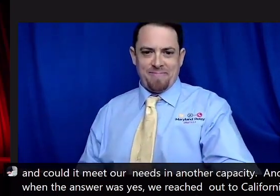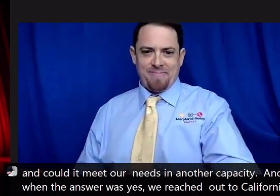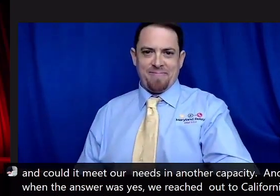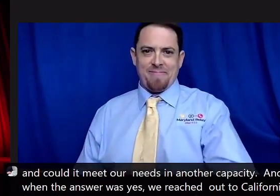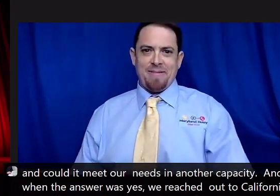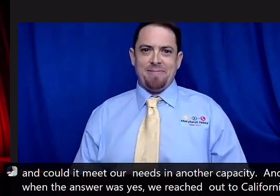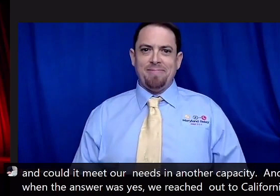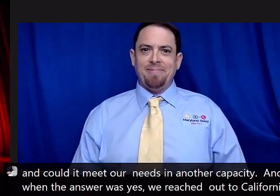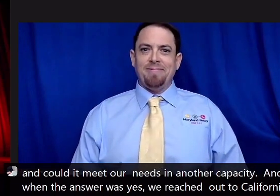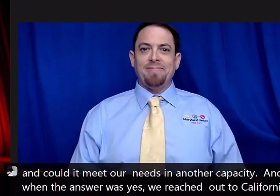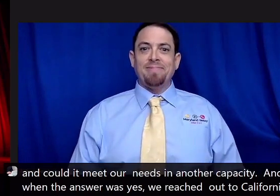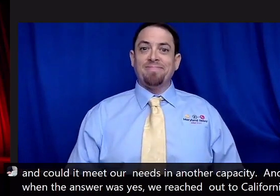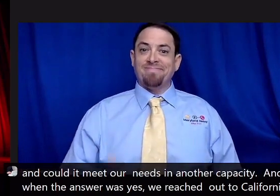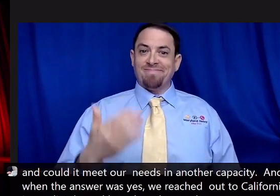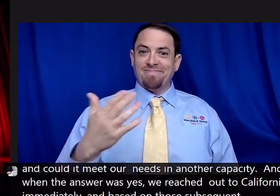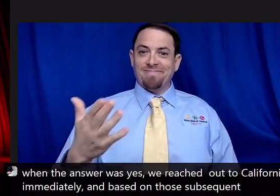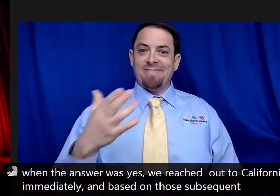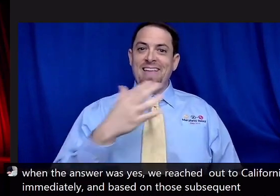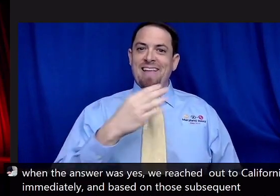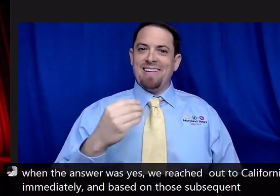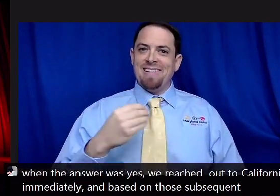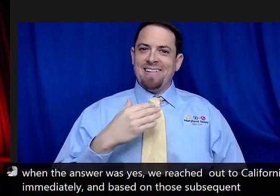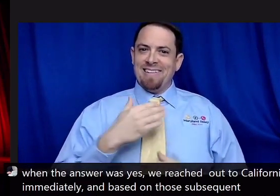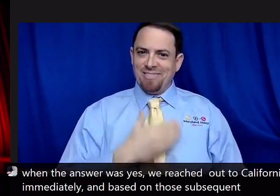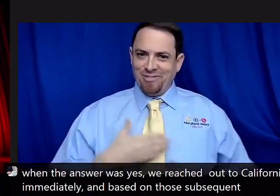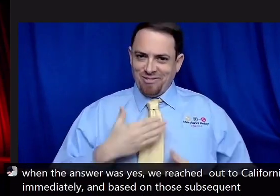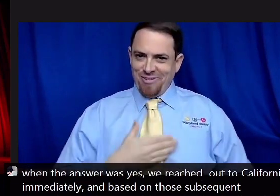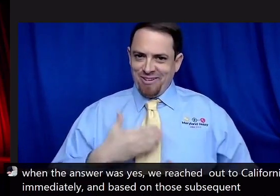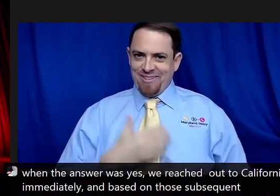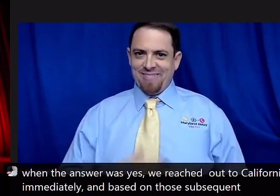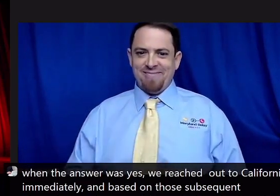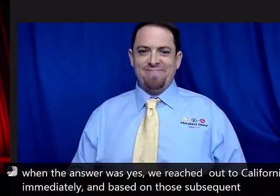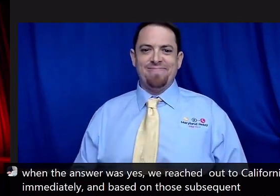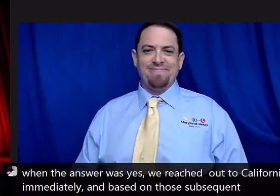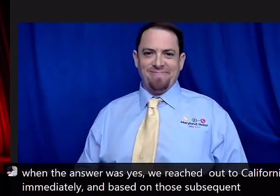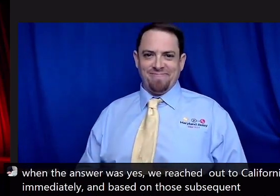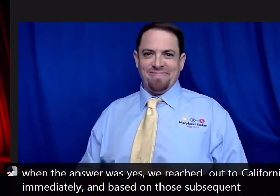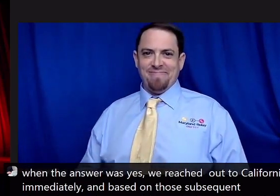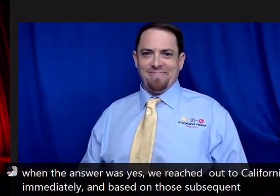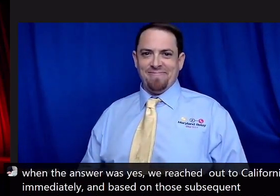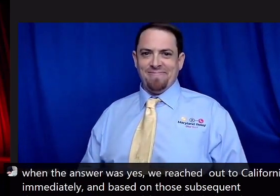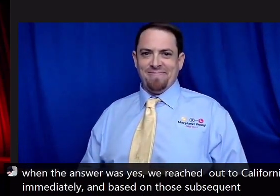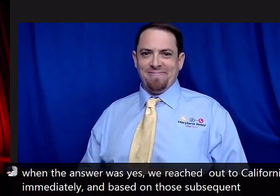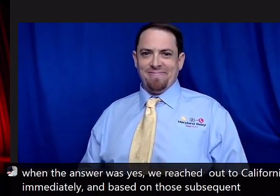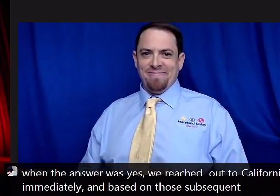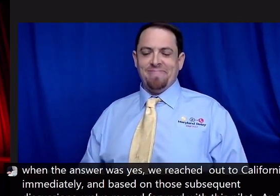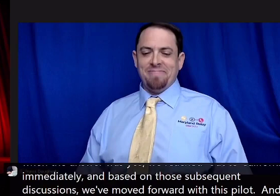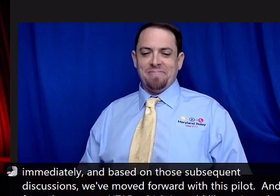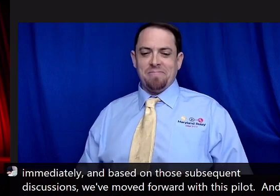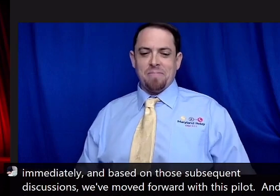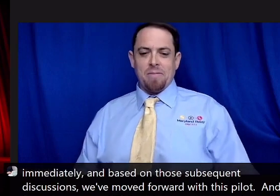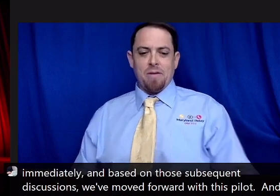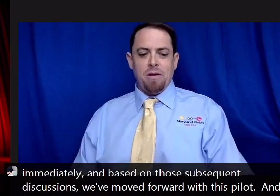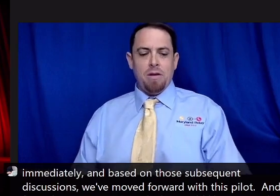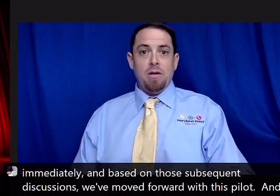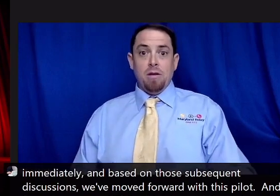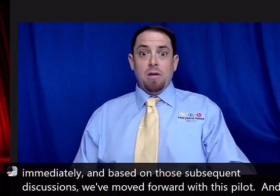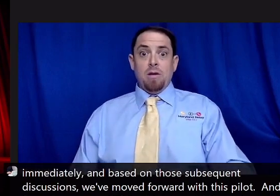And from there came UTAP, which I'd like to introduce you with this video. So please enjoy.